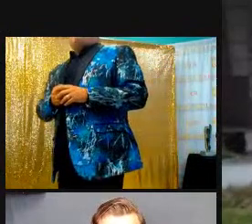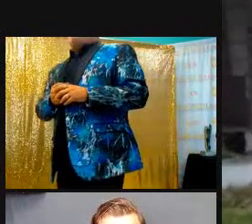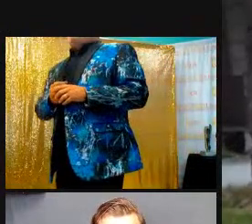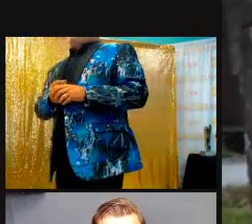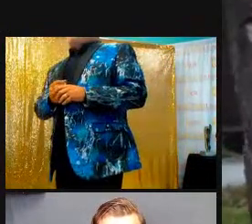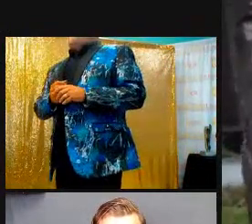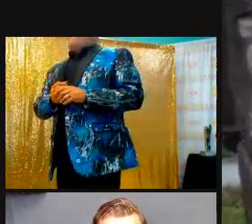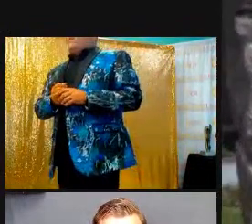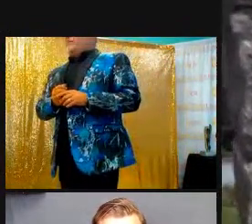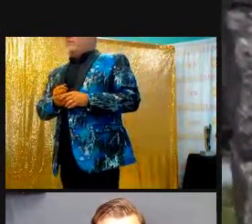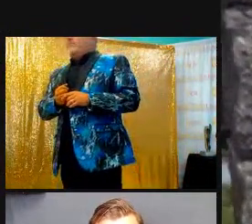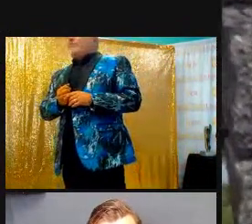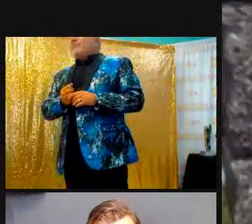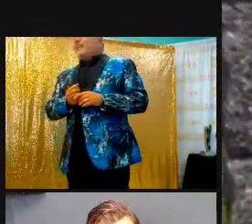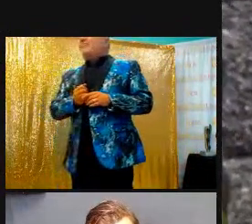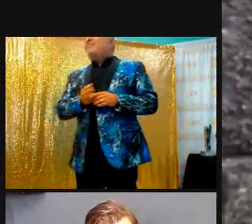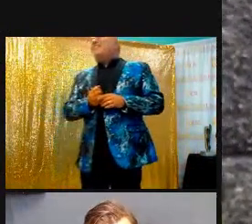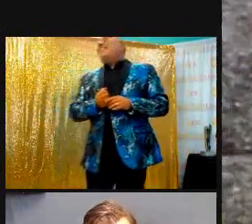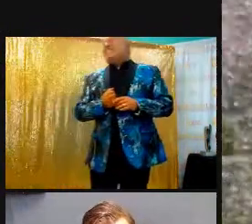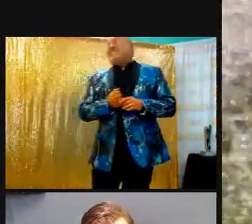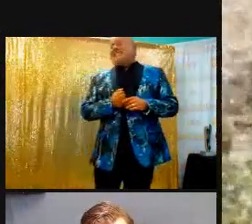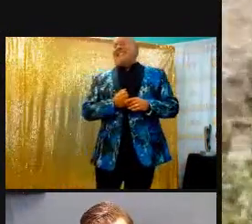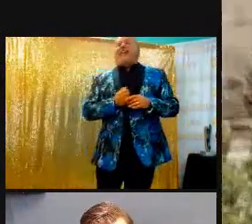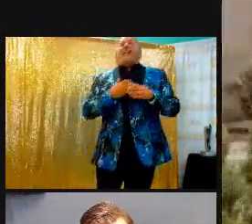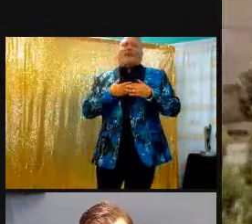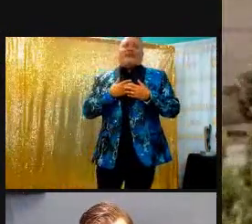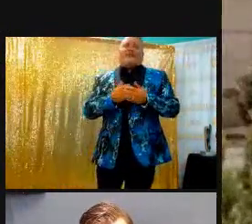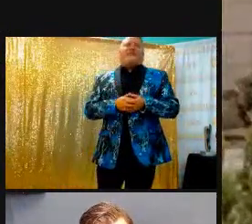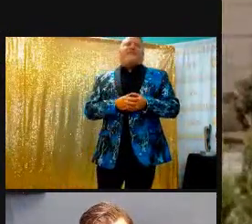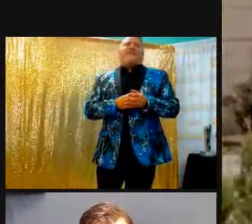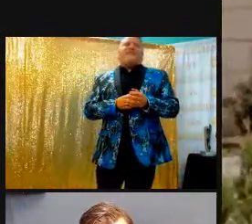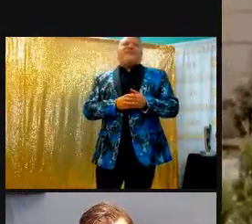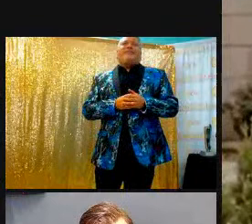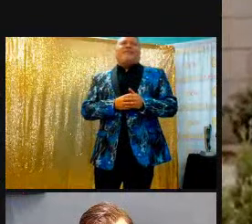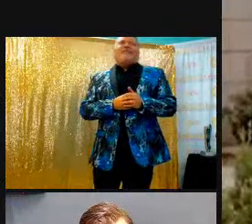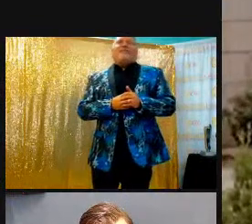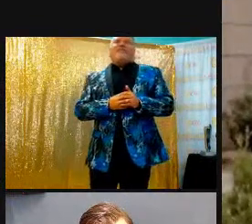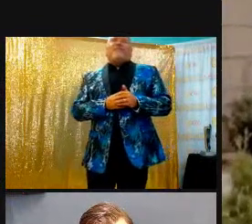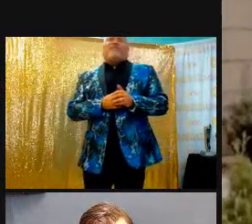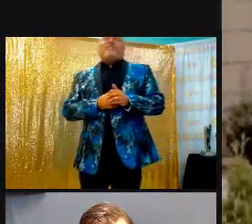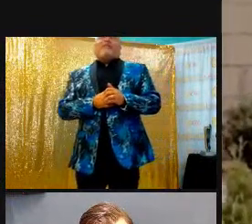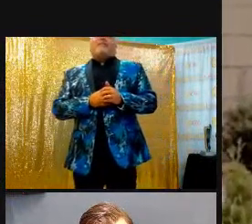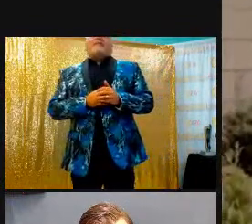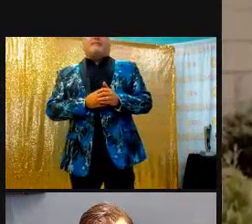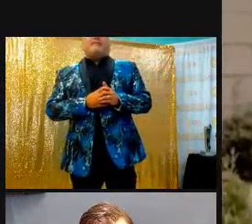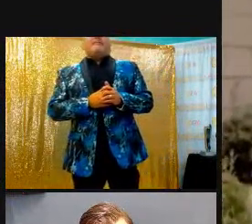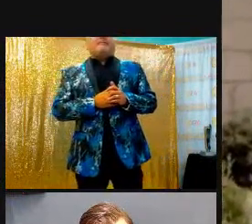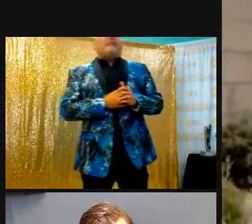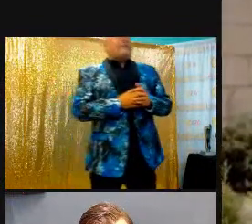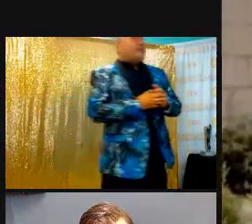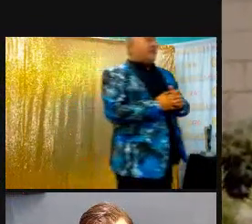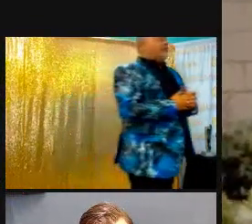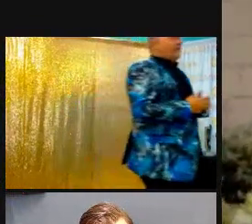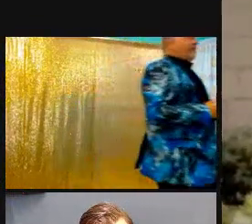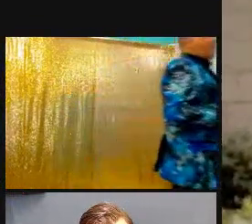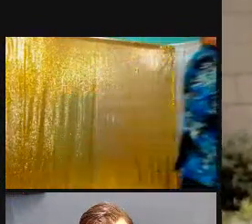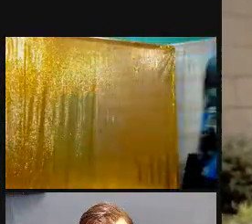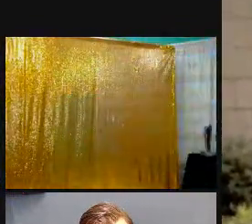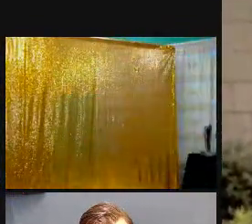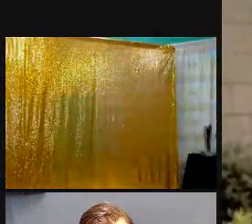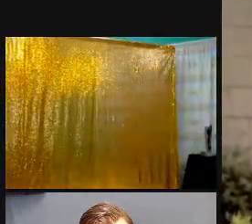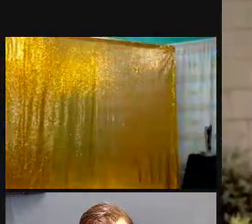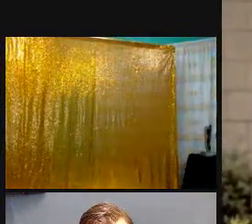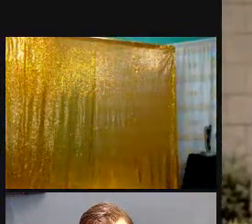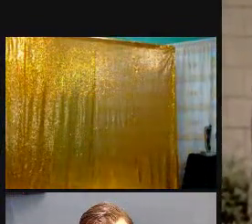with disabilities since 1976. As a non-residential facility, our mission is to promote the inclusion of people